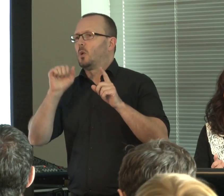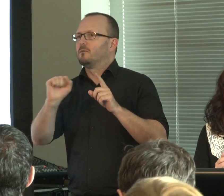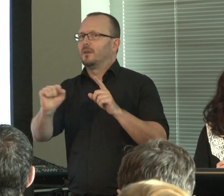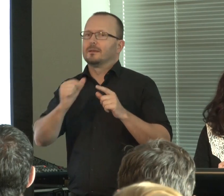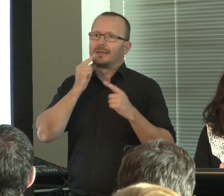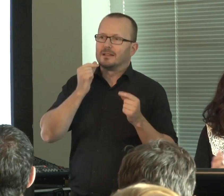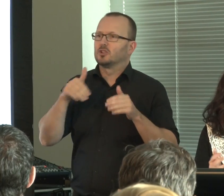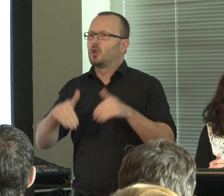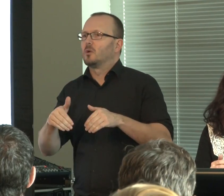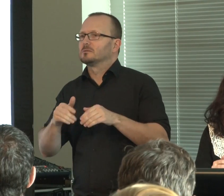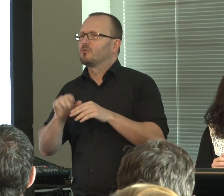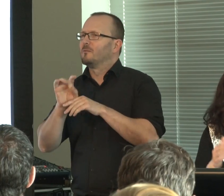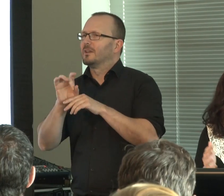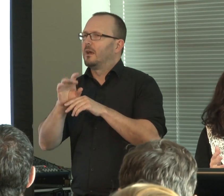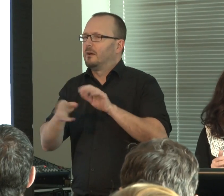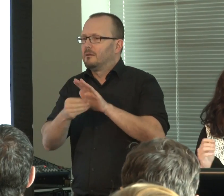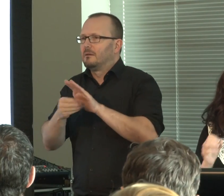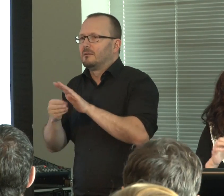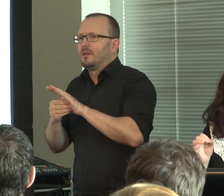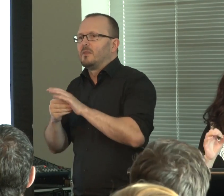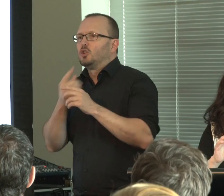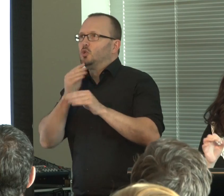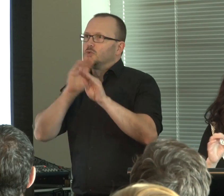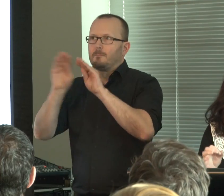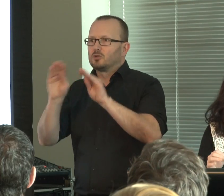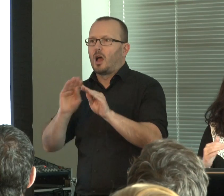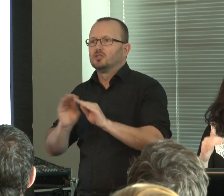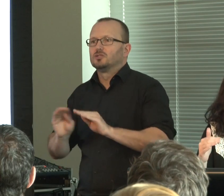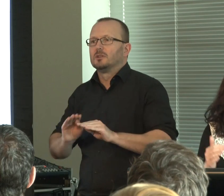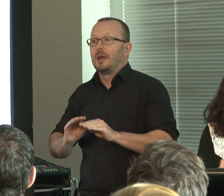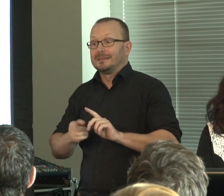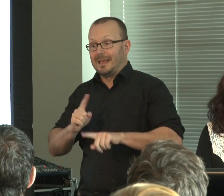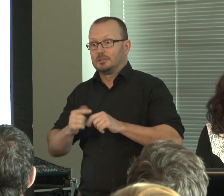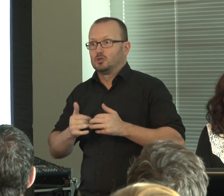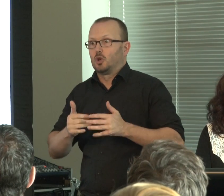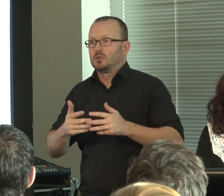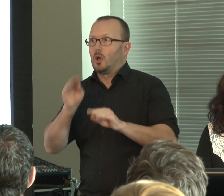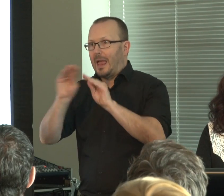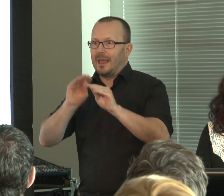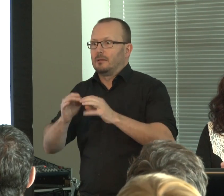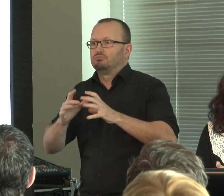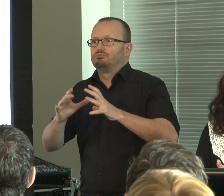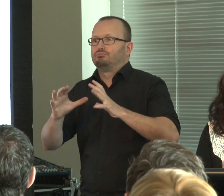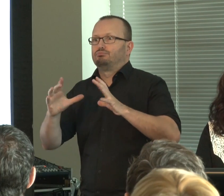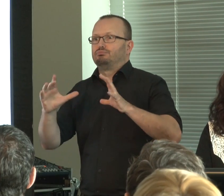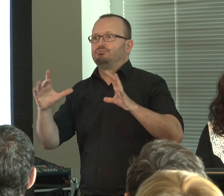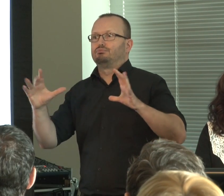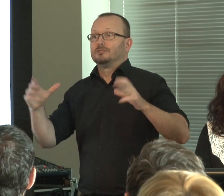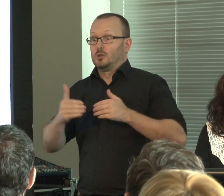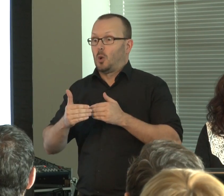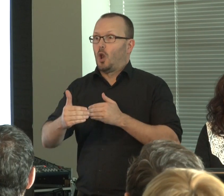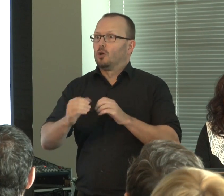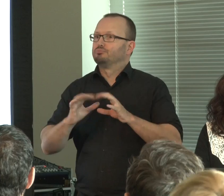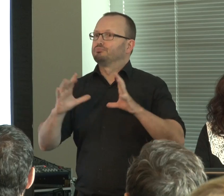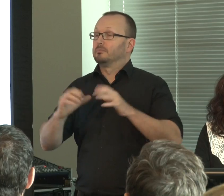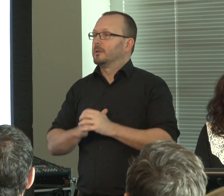Flickr, and then we want to sort of use that as a montage in the gallery and build it up as the exhibition goes along, so it grows as the exhibition goes along. We're redesigning our